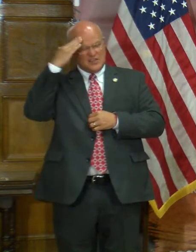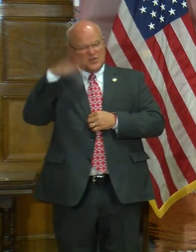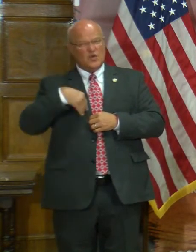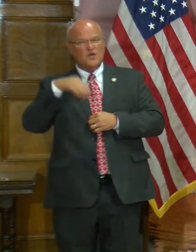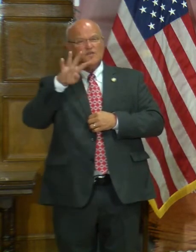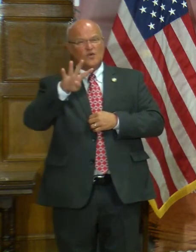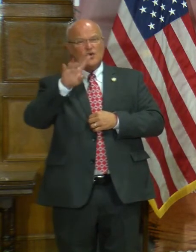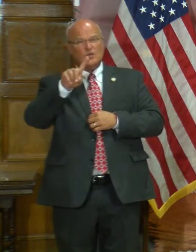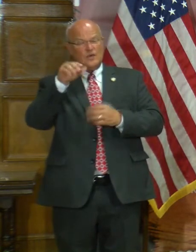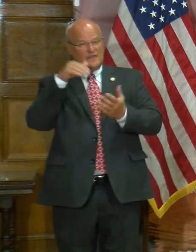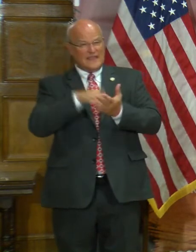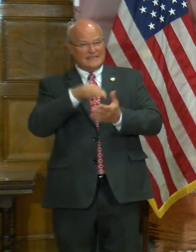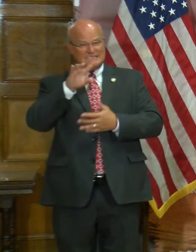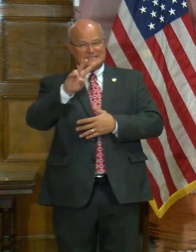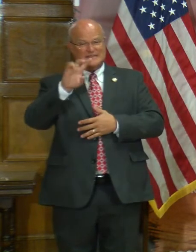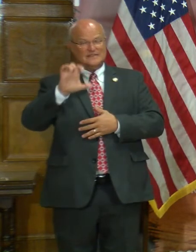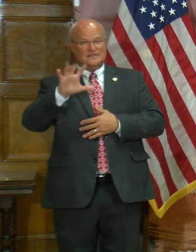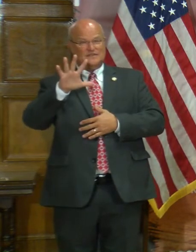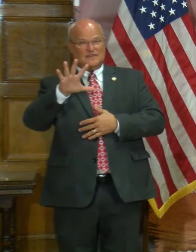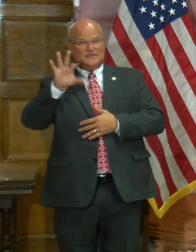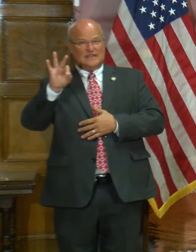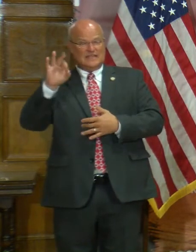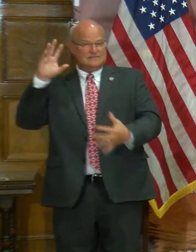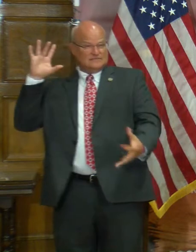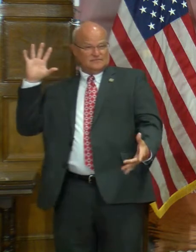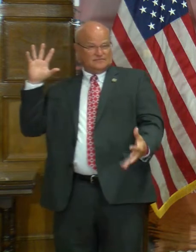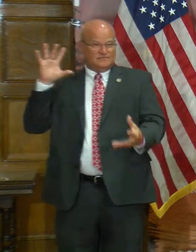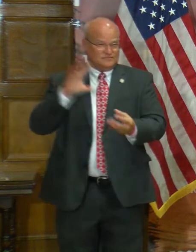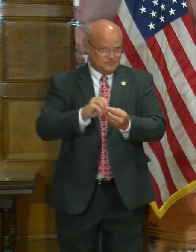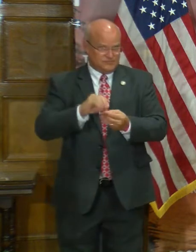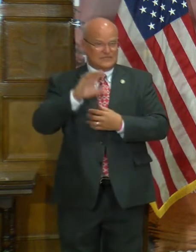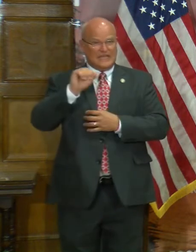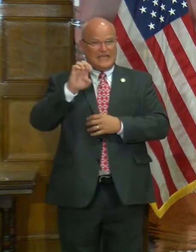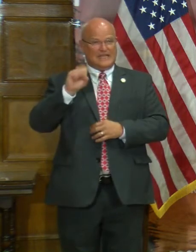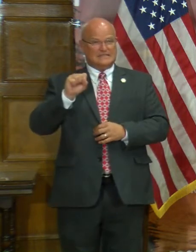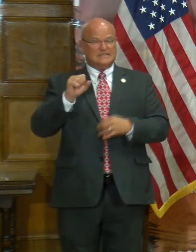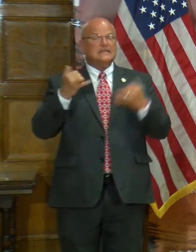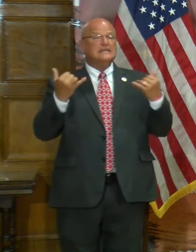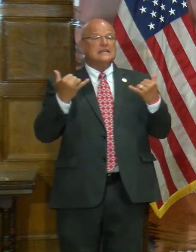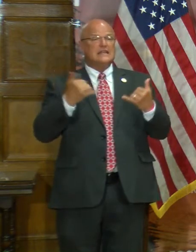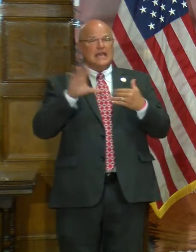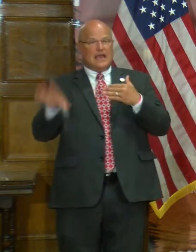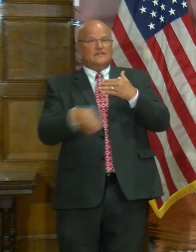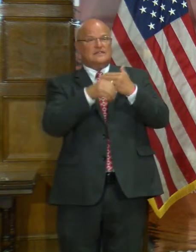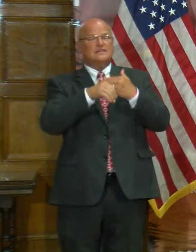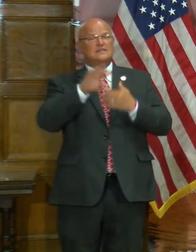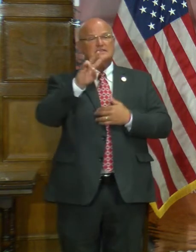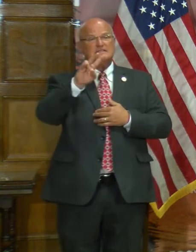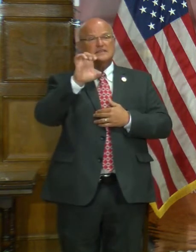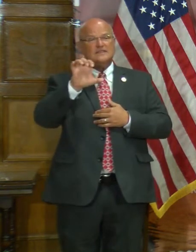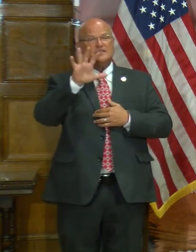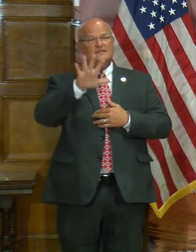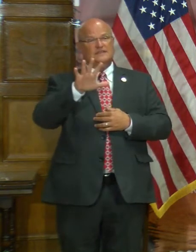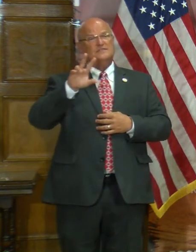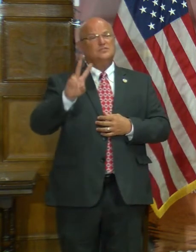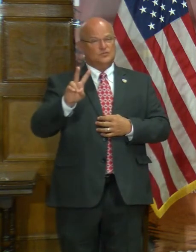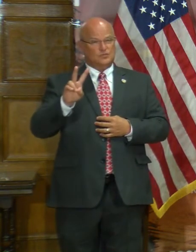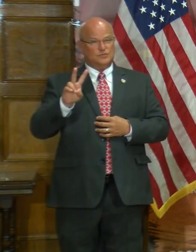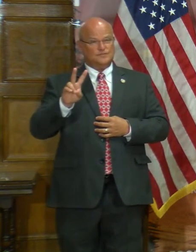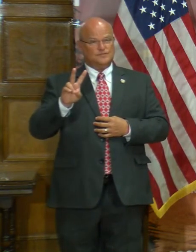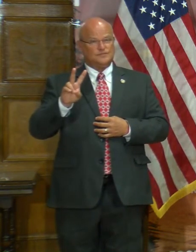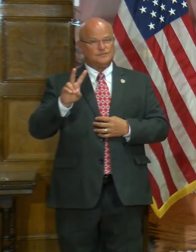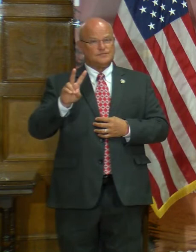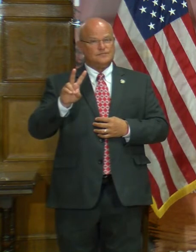had 41,759 cumulative cases. Today we have an additional 752